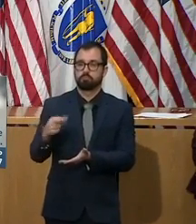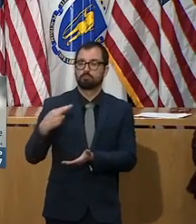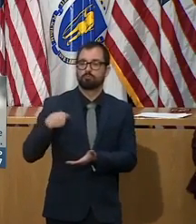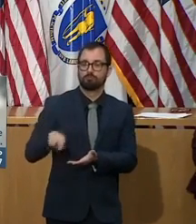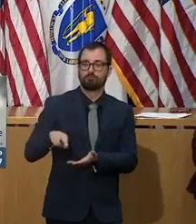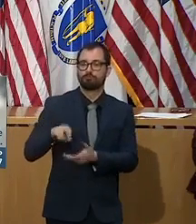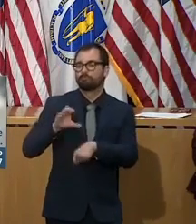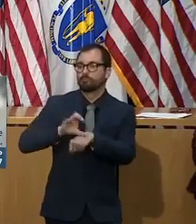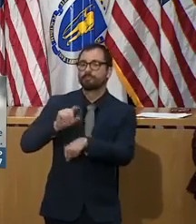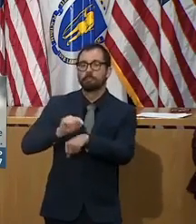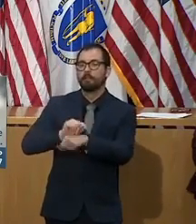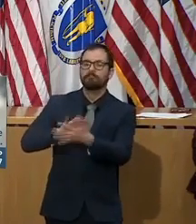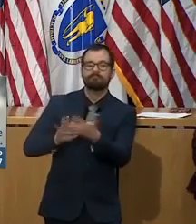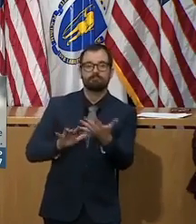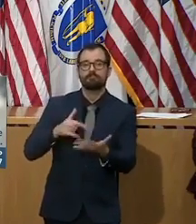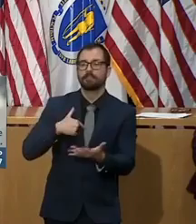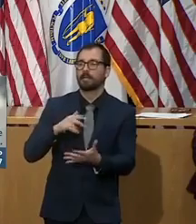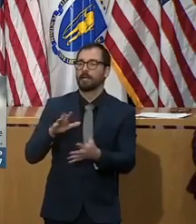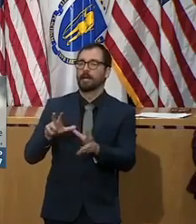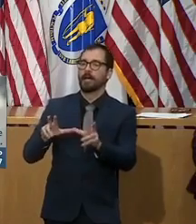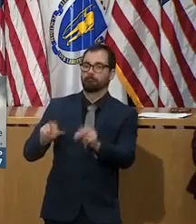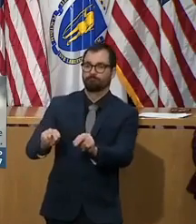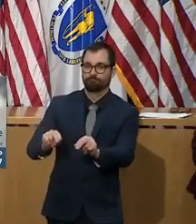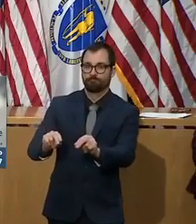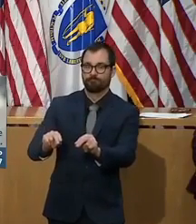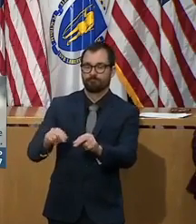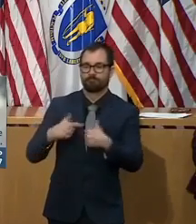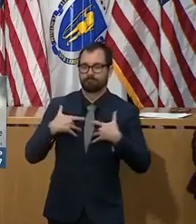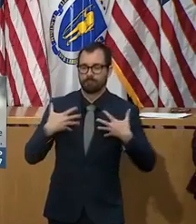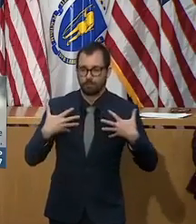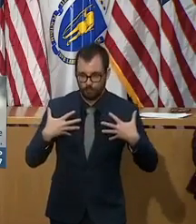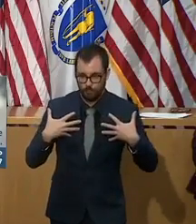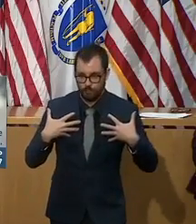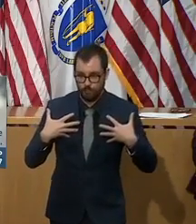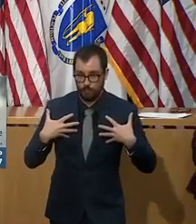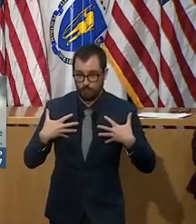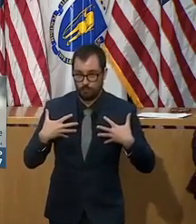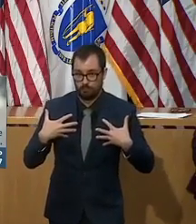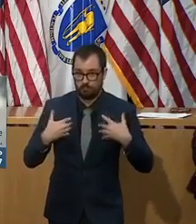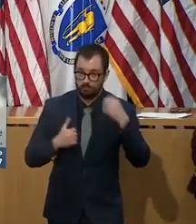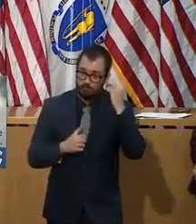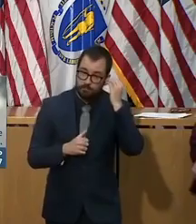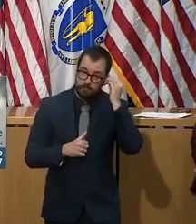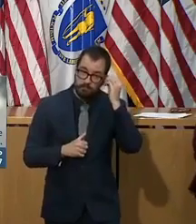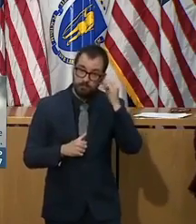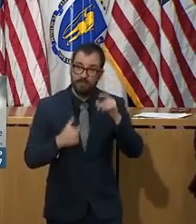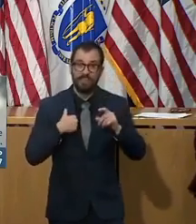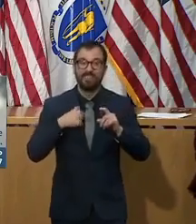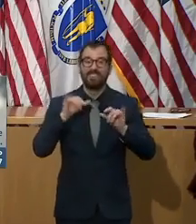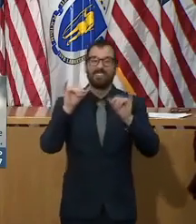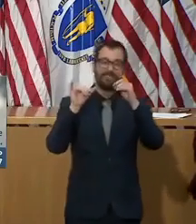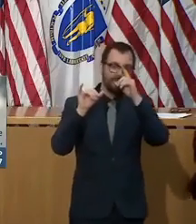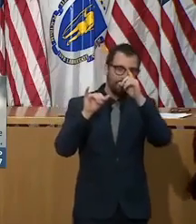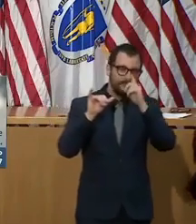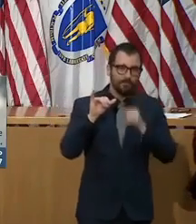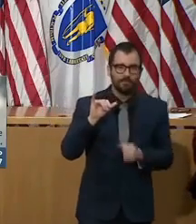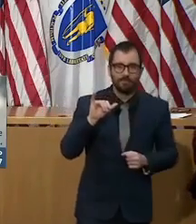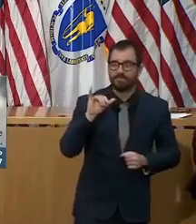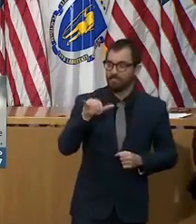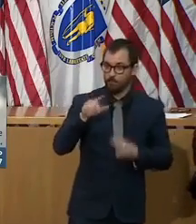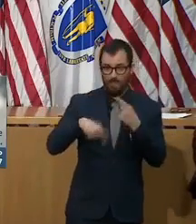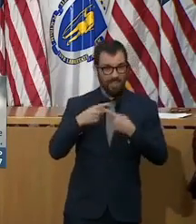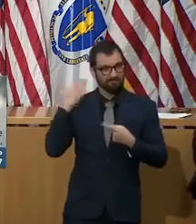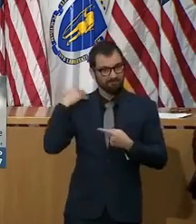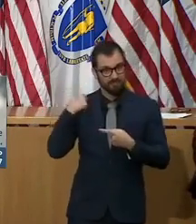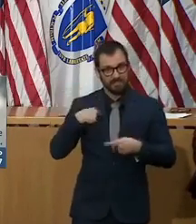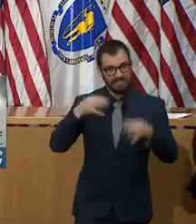were very dismaying with respect to putting this order in the first place. But and I spoke